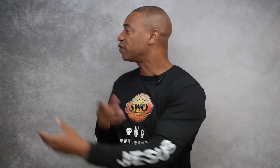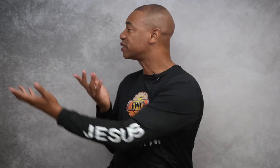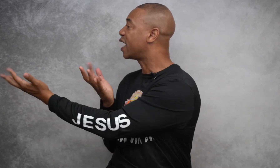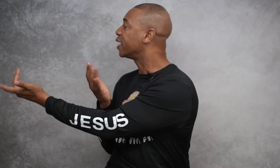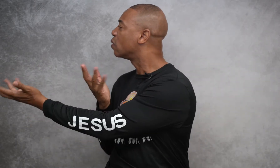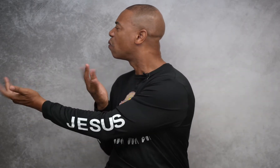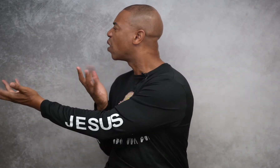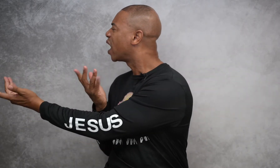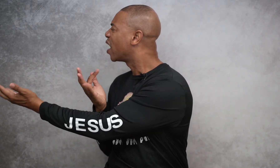the side.